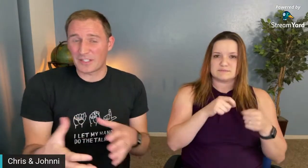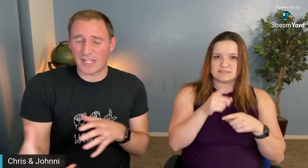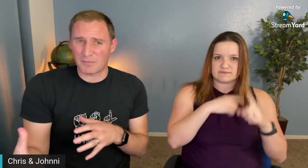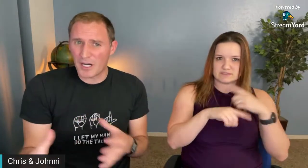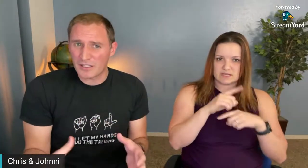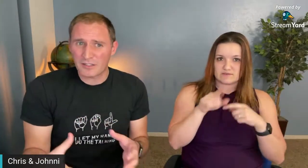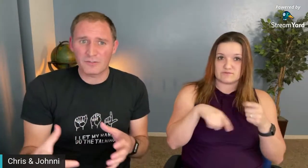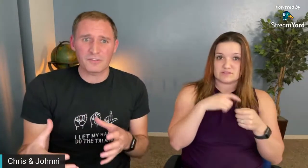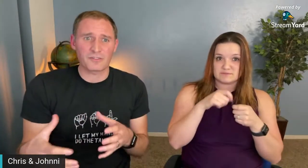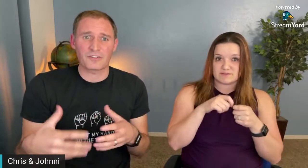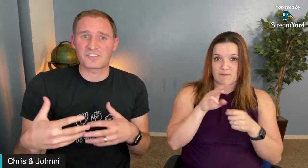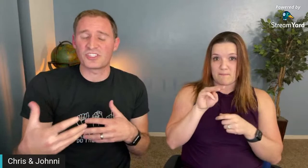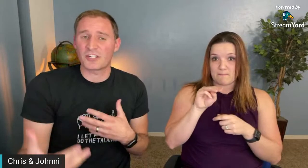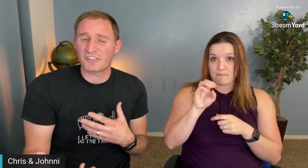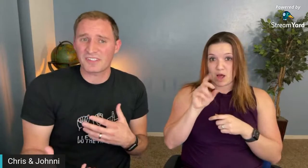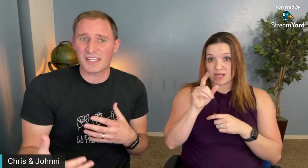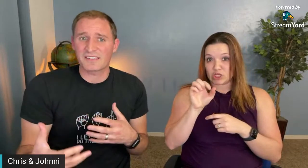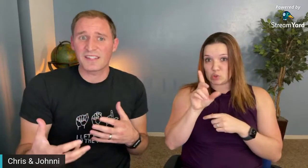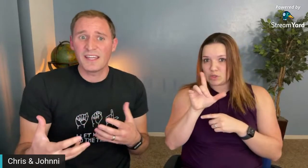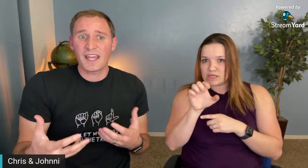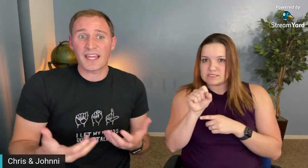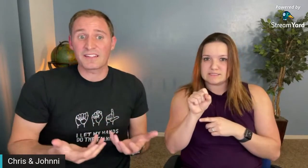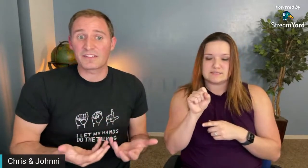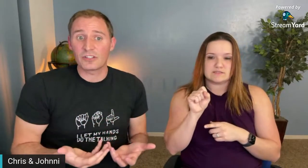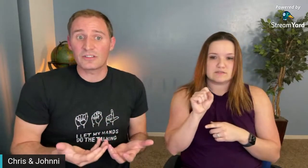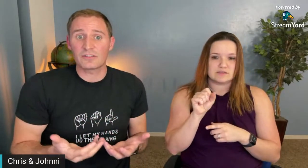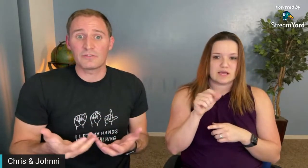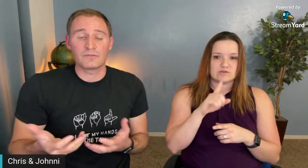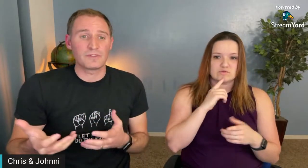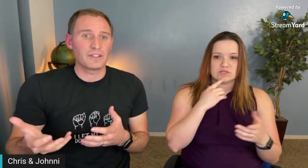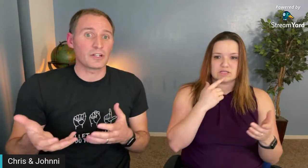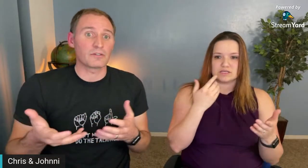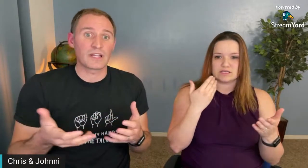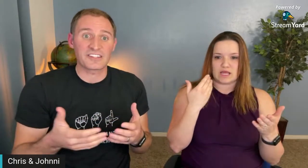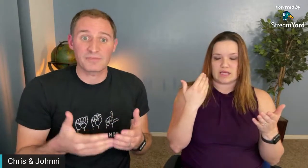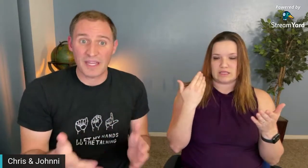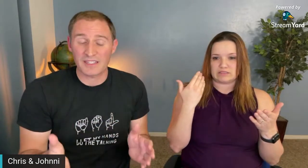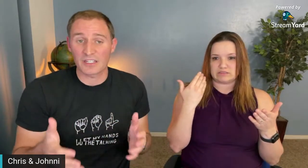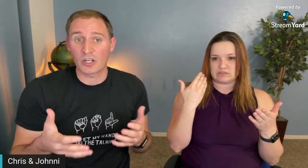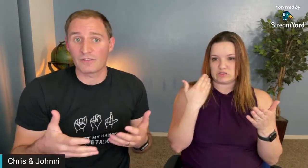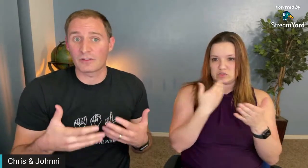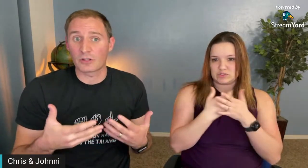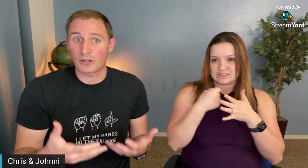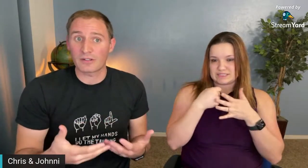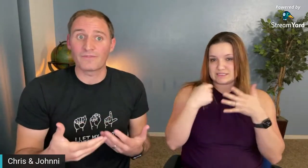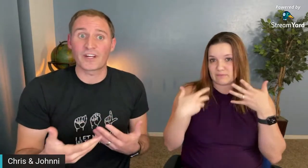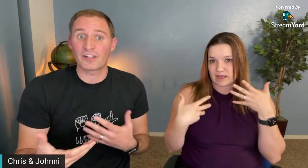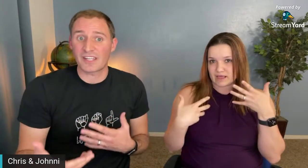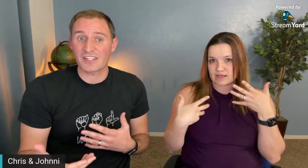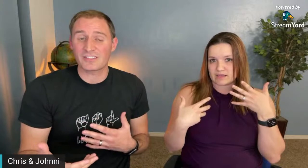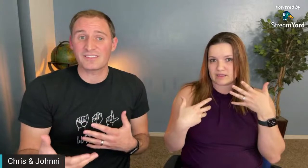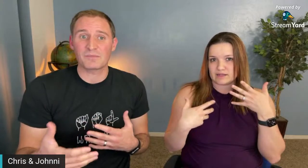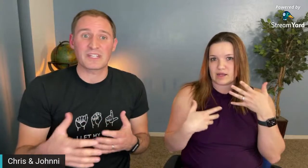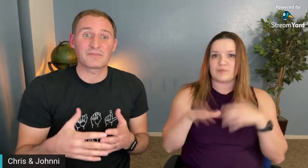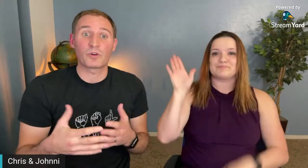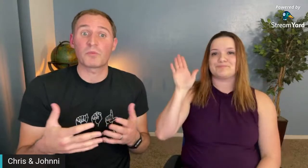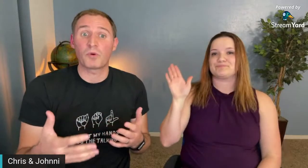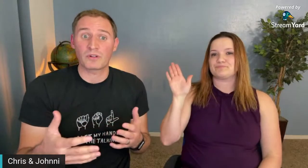like molecules, or there's general signs. And it's good to expand and learn variations, but it's more important